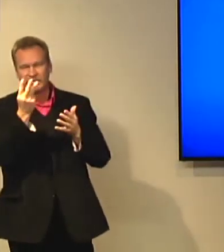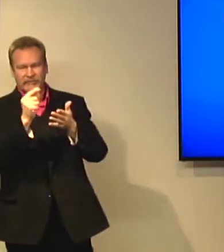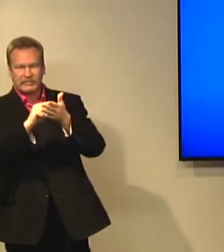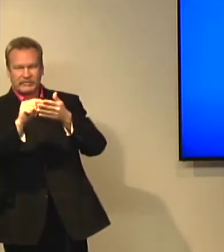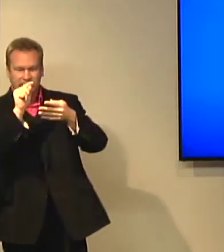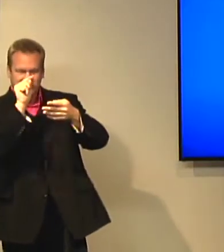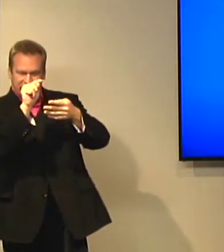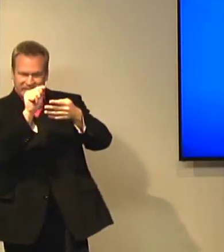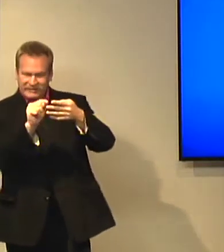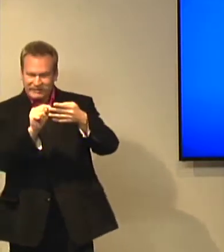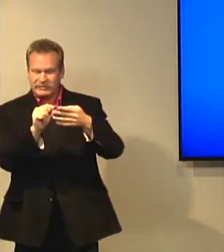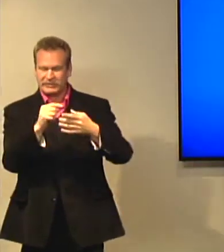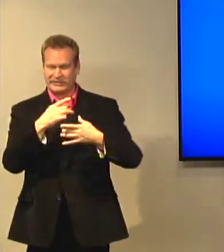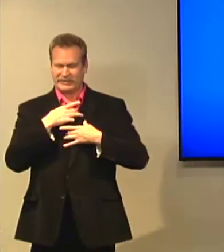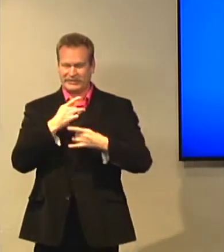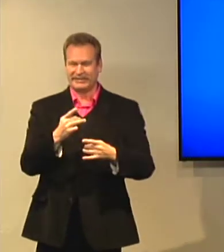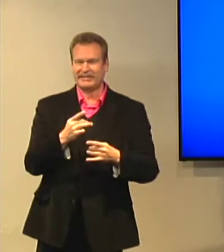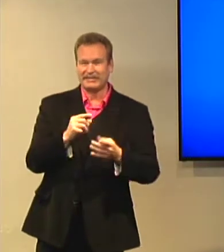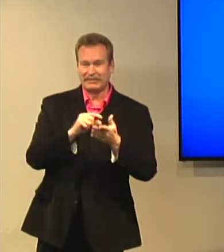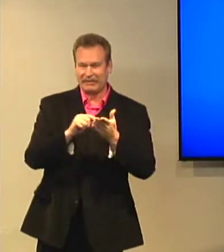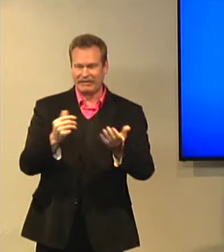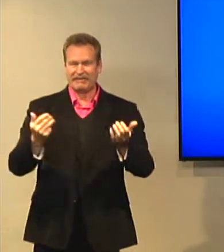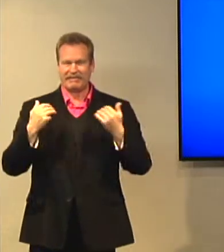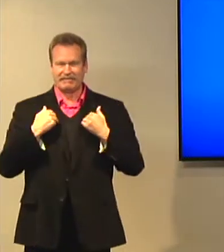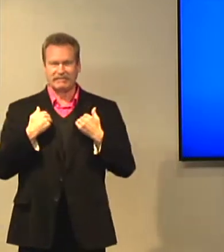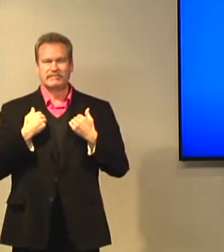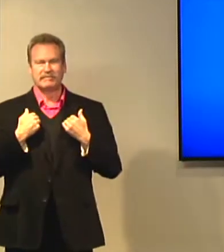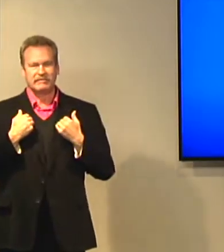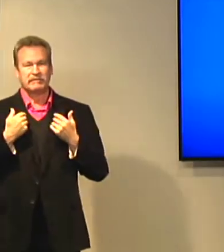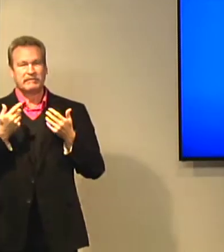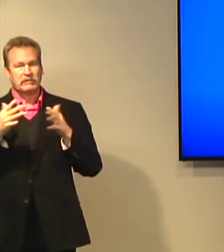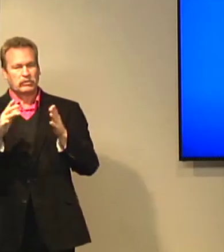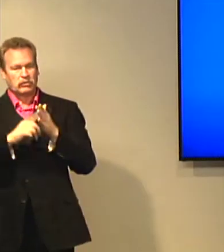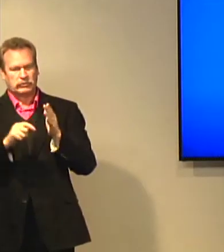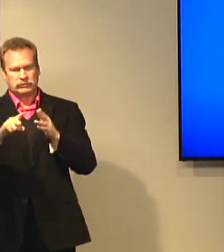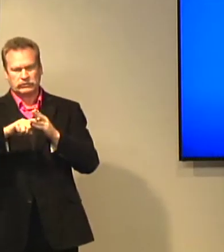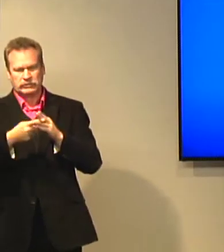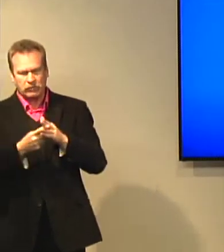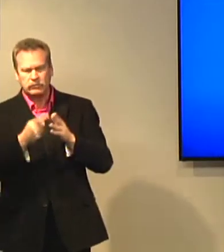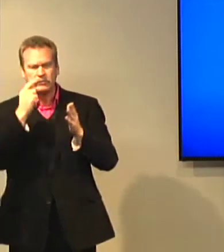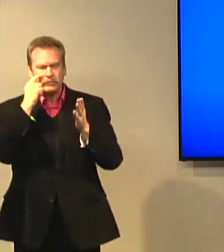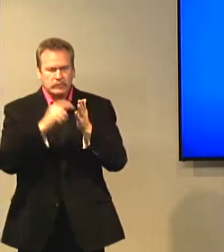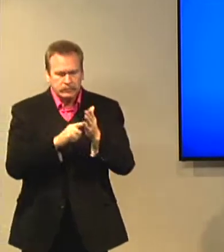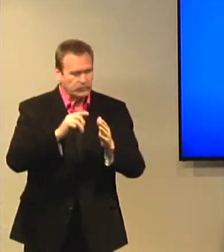So we're going to go over a few points and connect with this idea of finishing what you start.